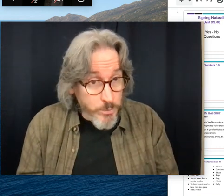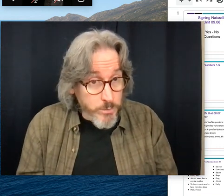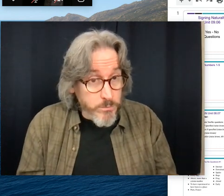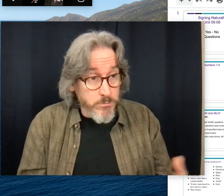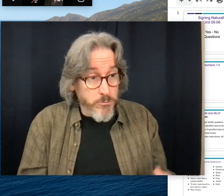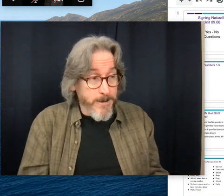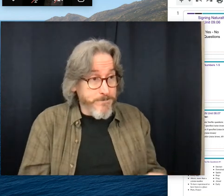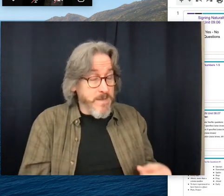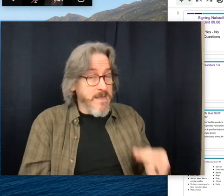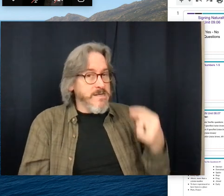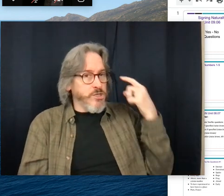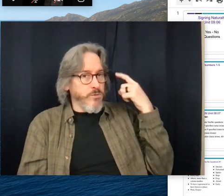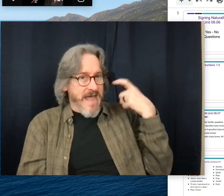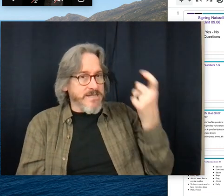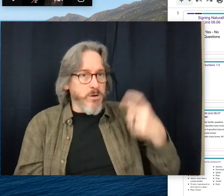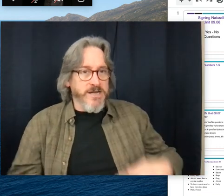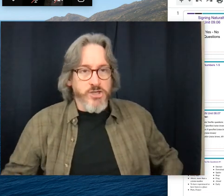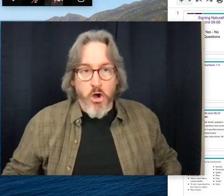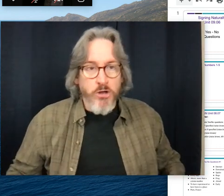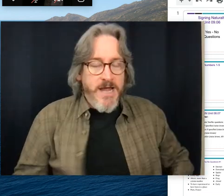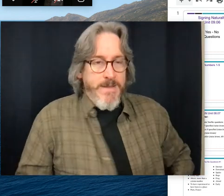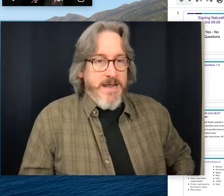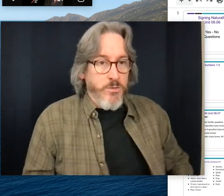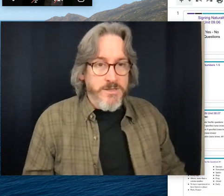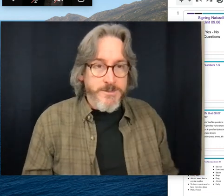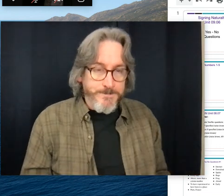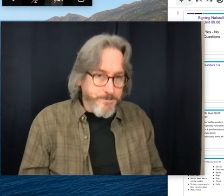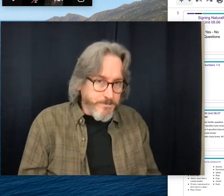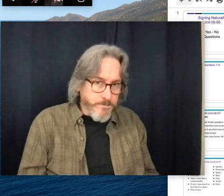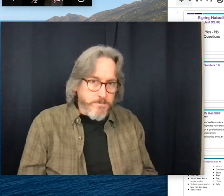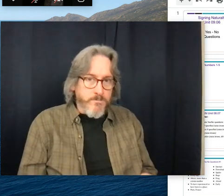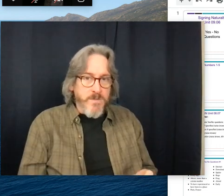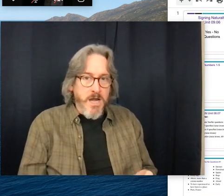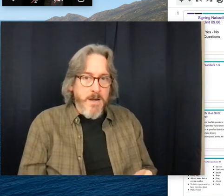you? So that's where it's all non-manuals.